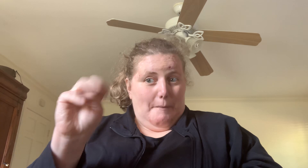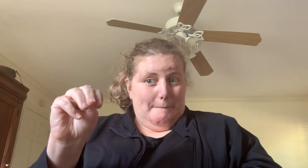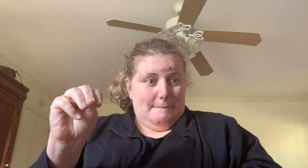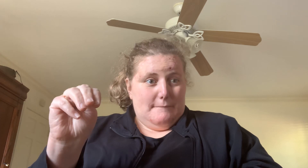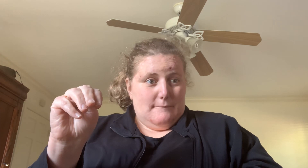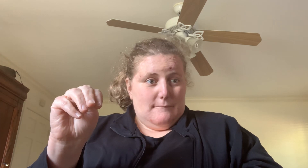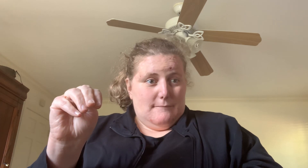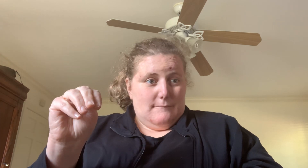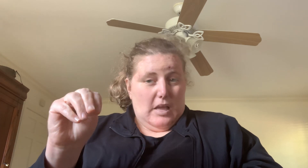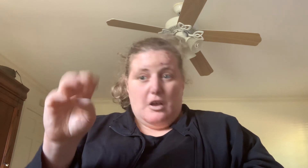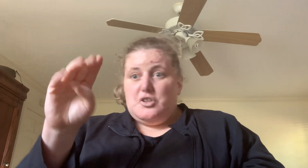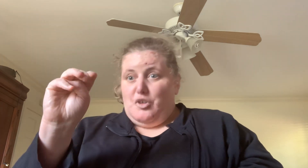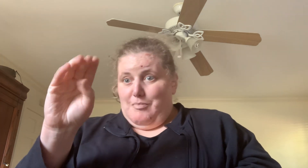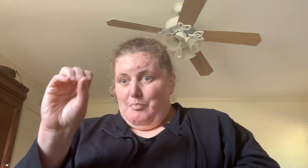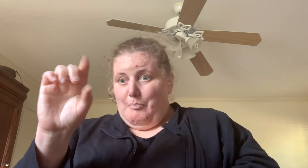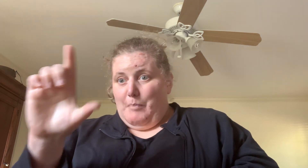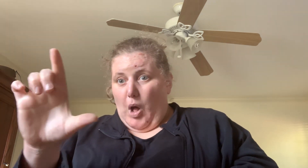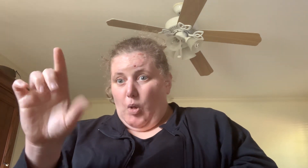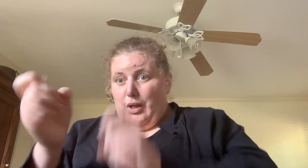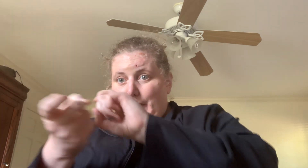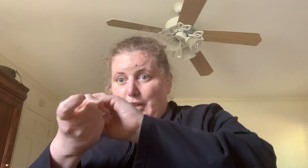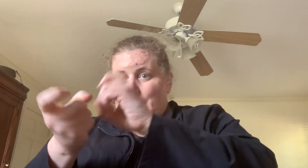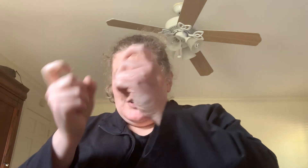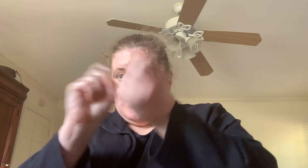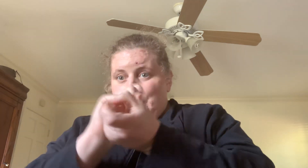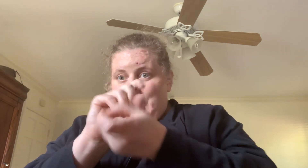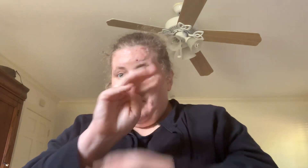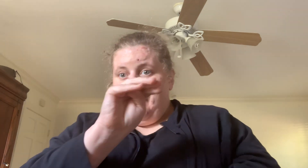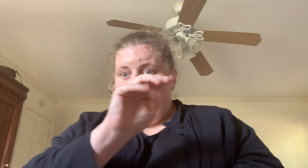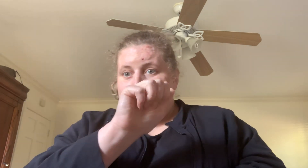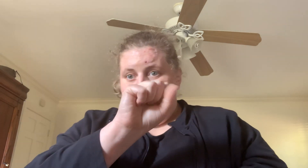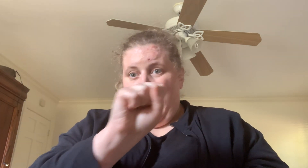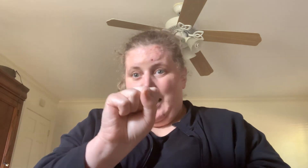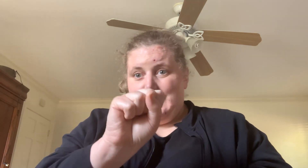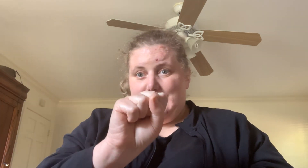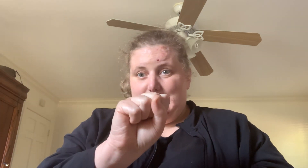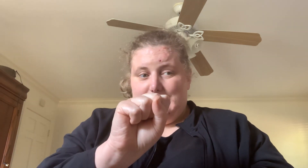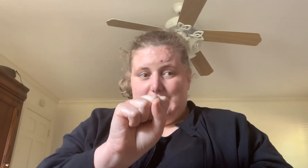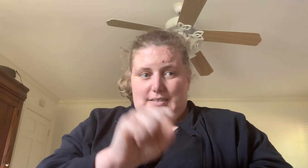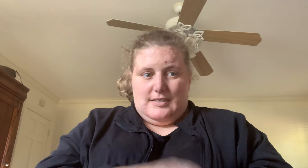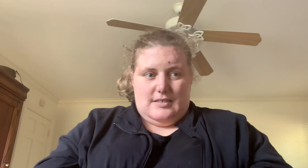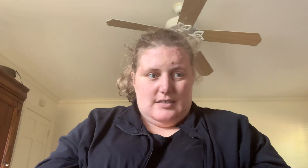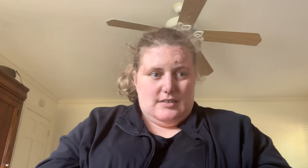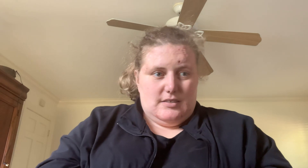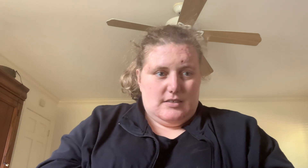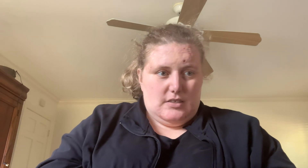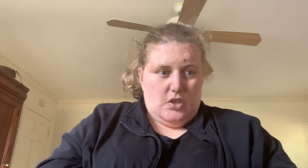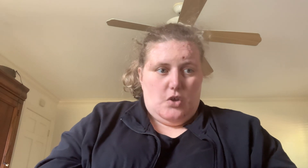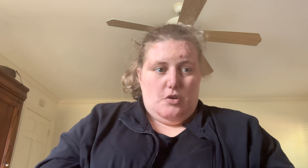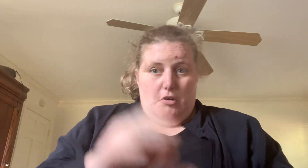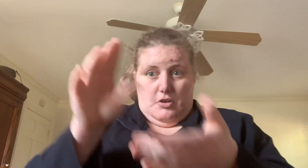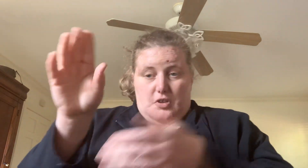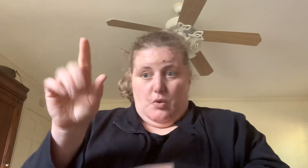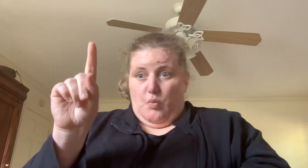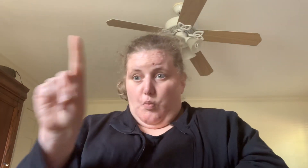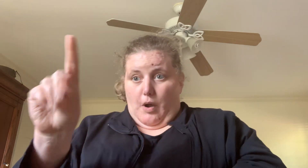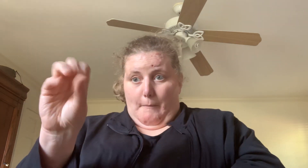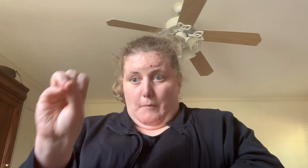our moles to mass. So we have 1.84 moles of MgCl2. And we want to